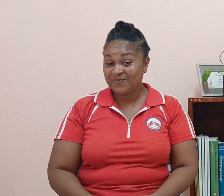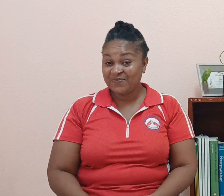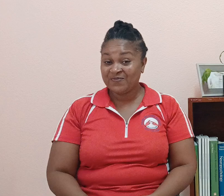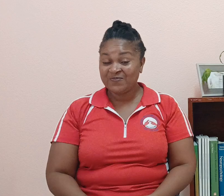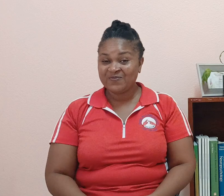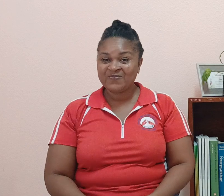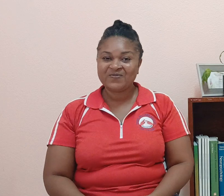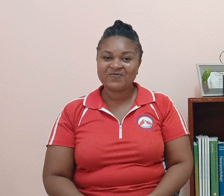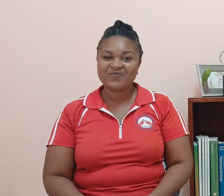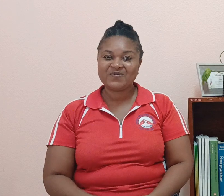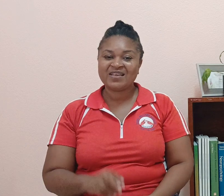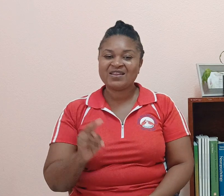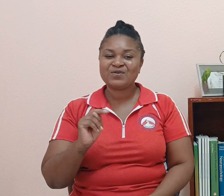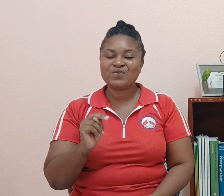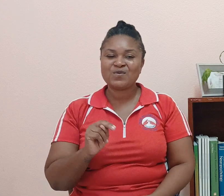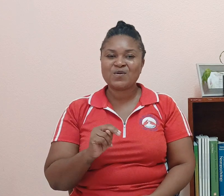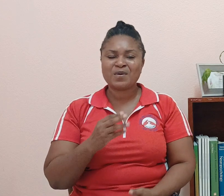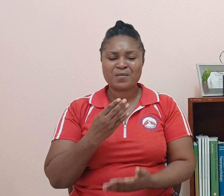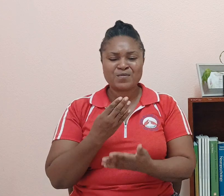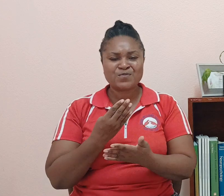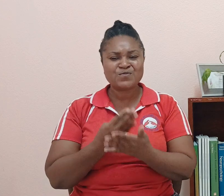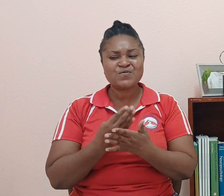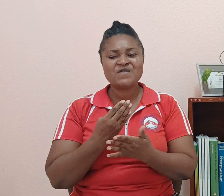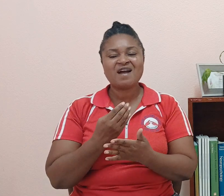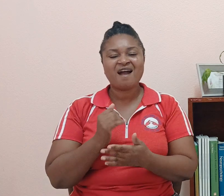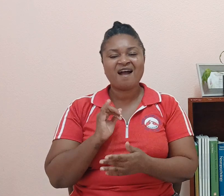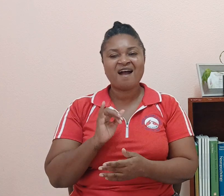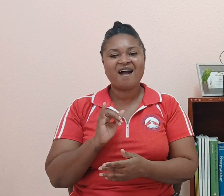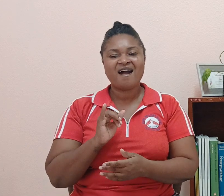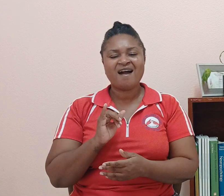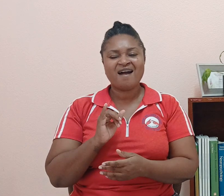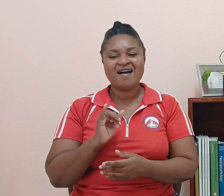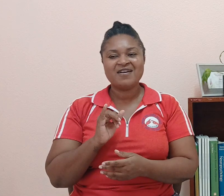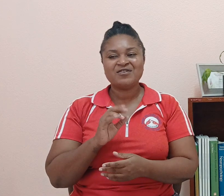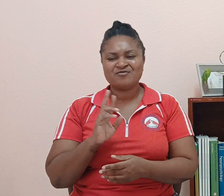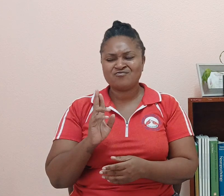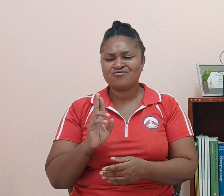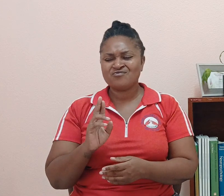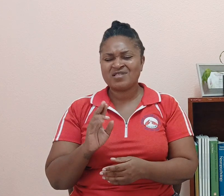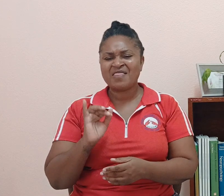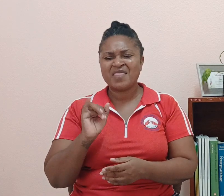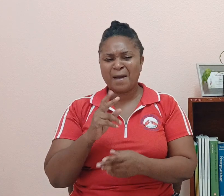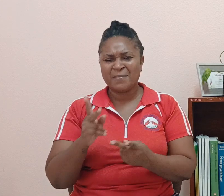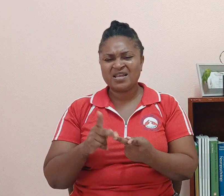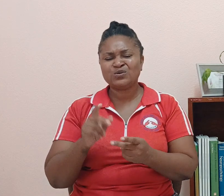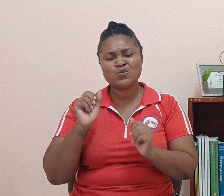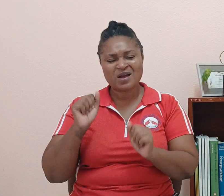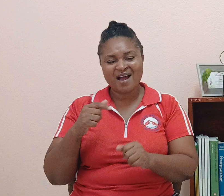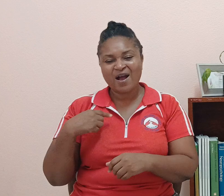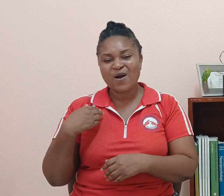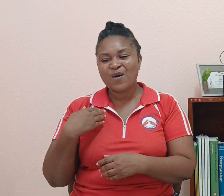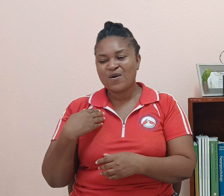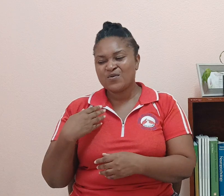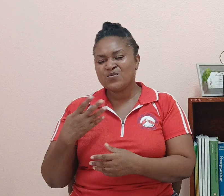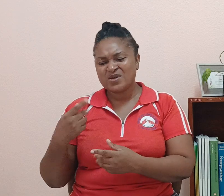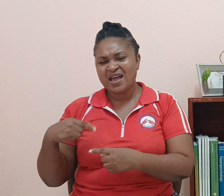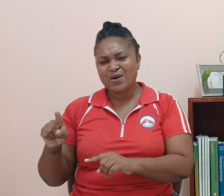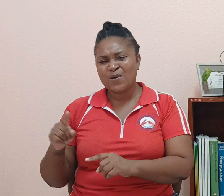Naomi approved of Ruth going to Boaz's field to collect barley and wheat for